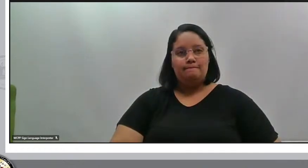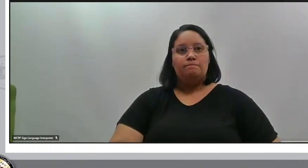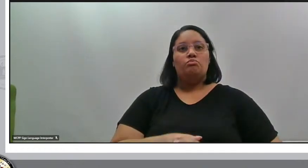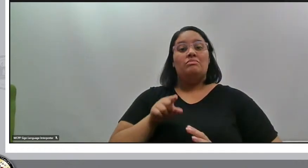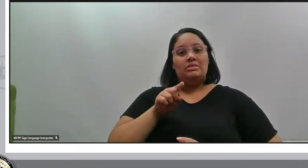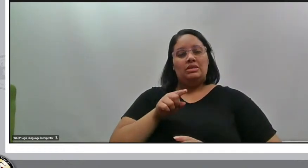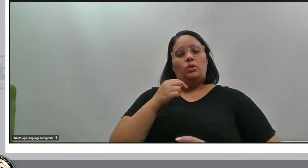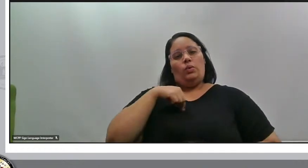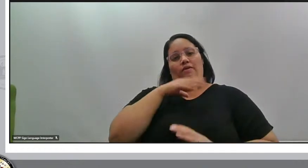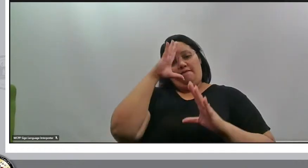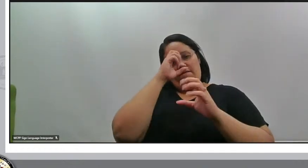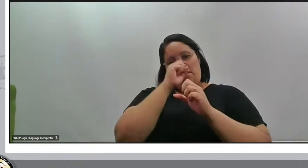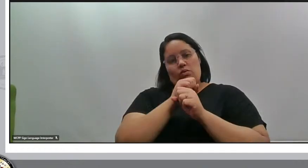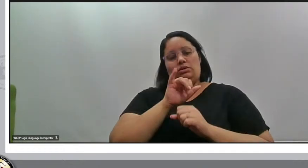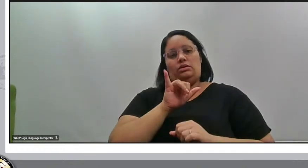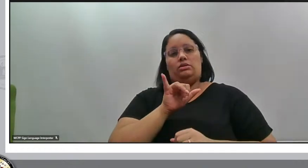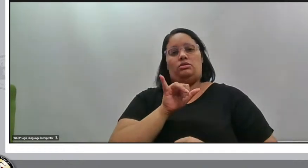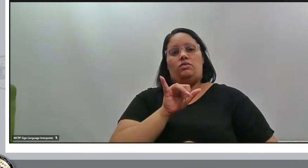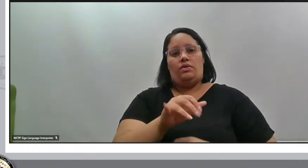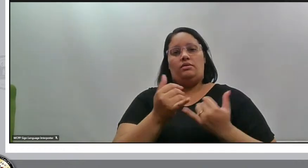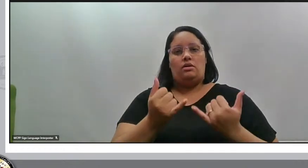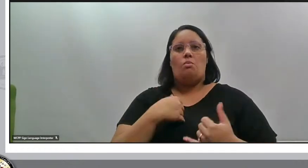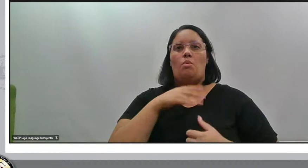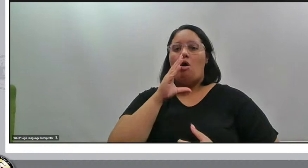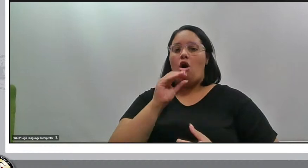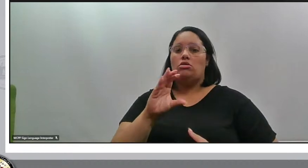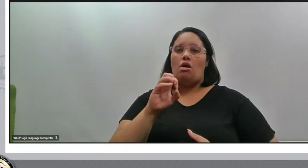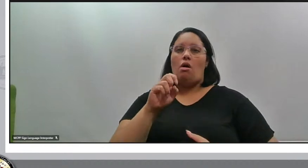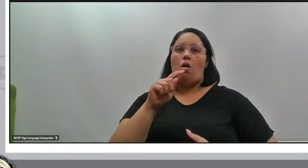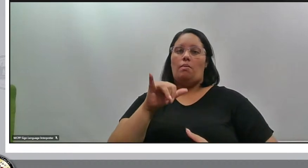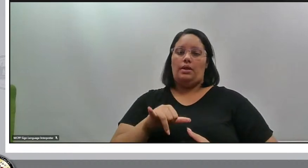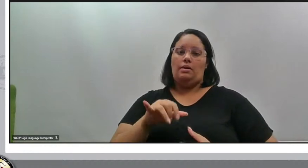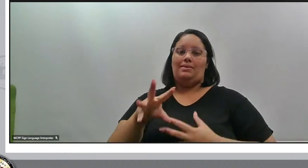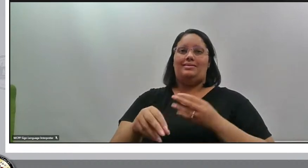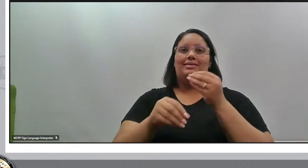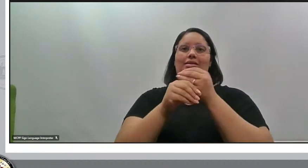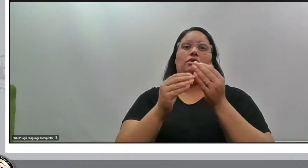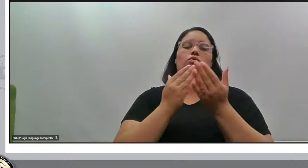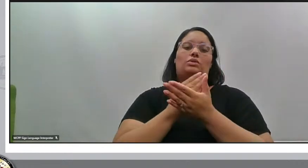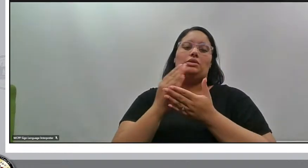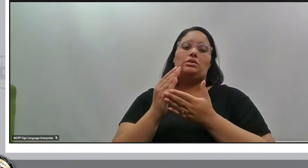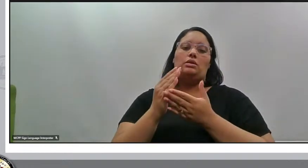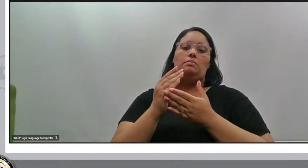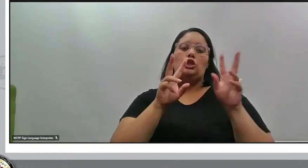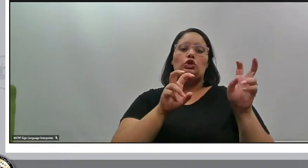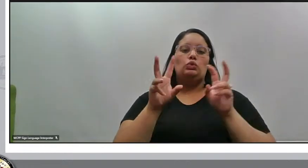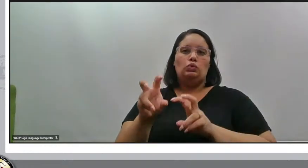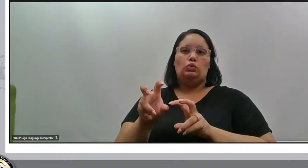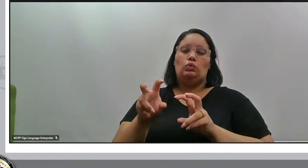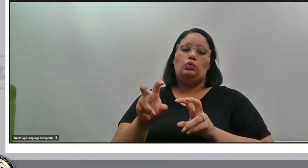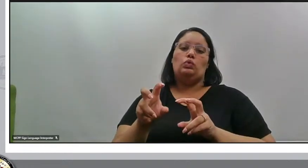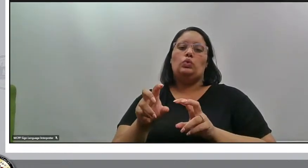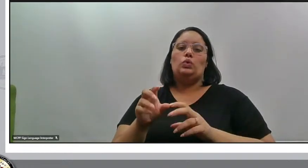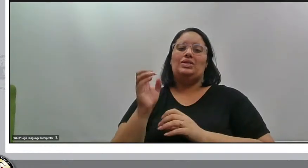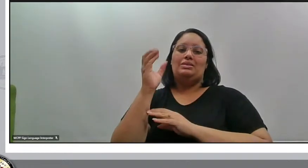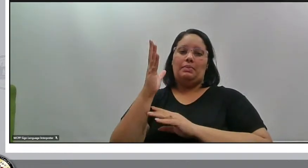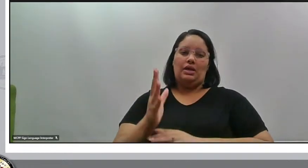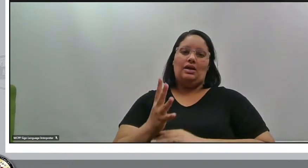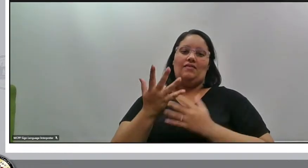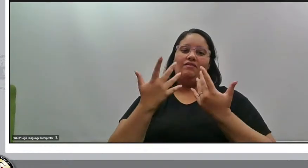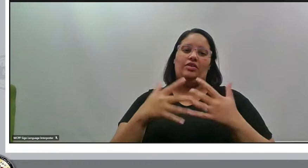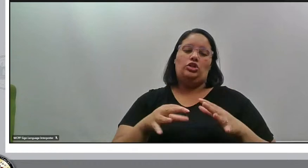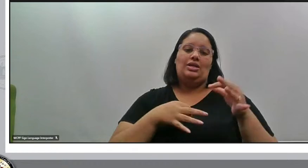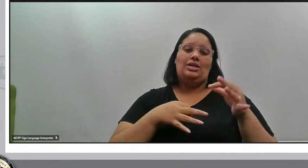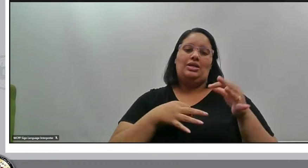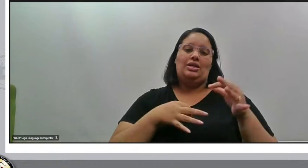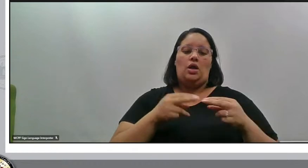at the moment, Chair. I'm going to ask Kobe just to speak to some of the tangible issues. I think the speaker already started speaking of